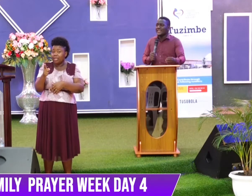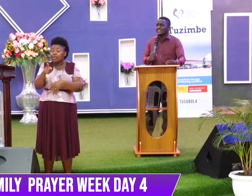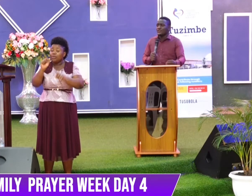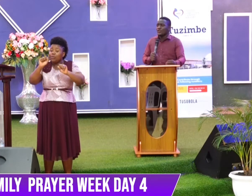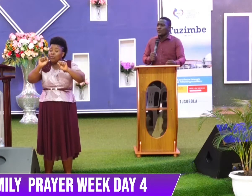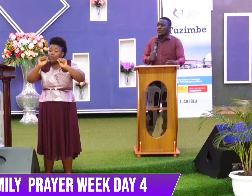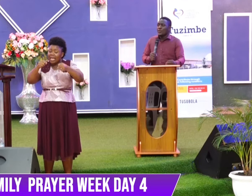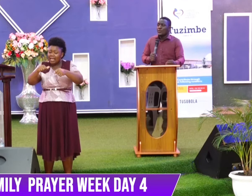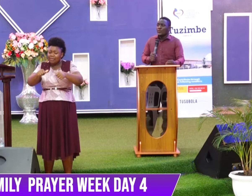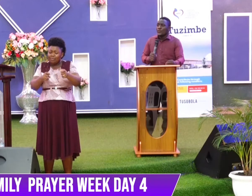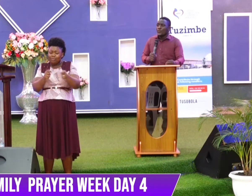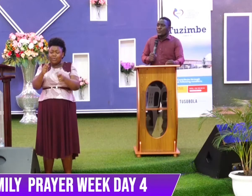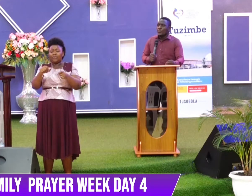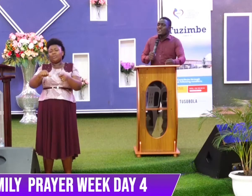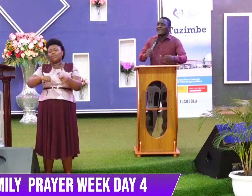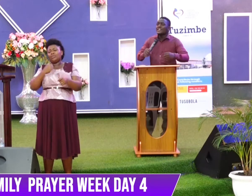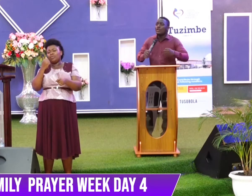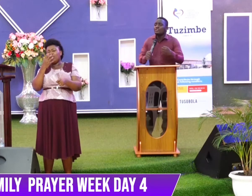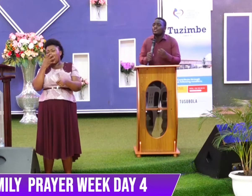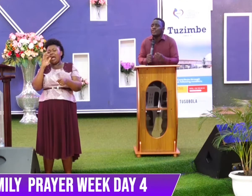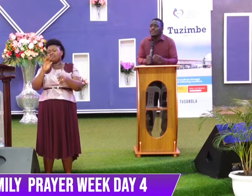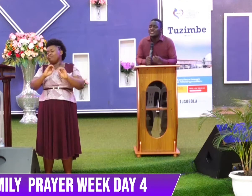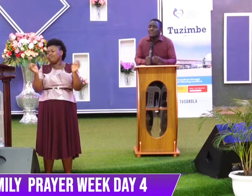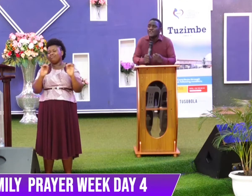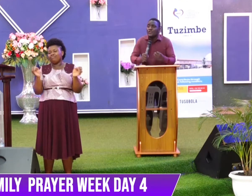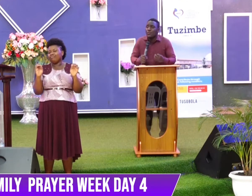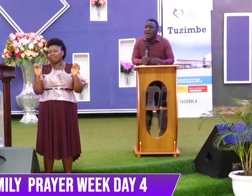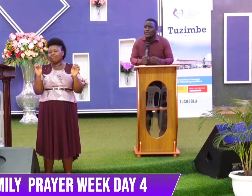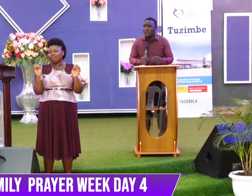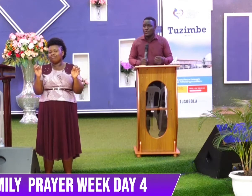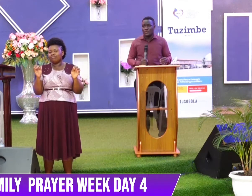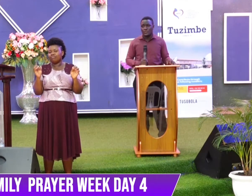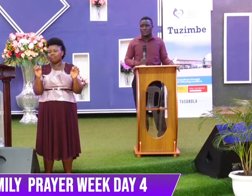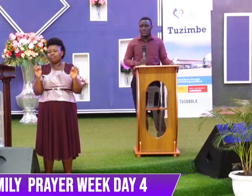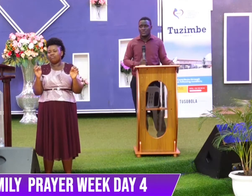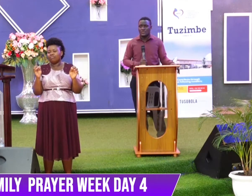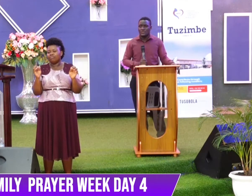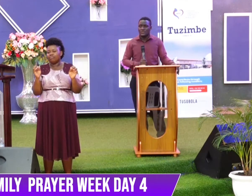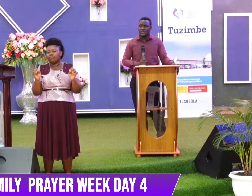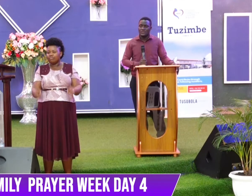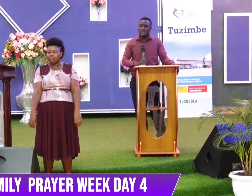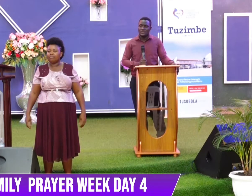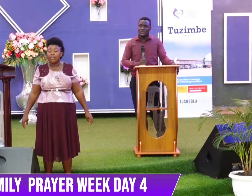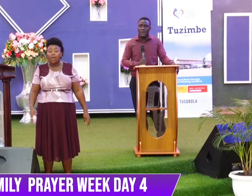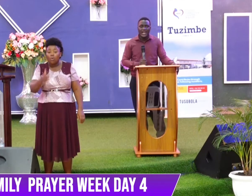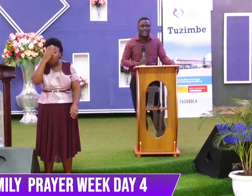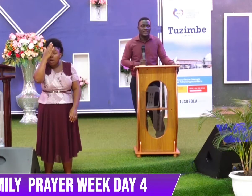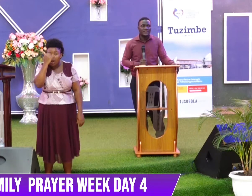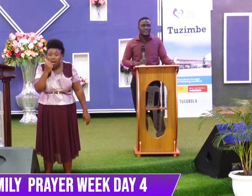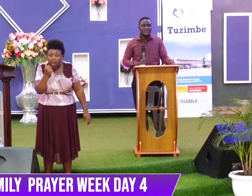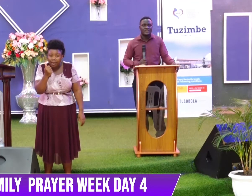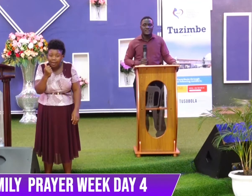ill against you, when you can control yourself and don't quarrel, Lwaki?